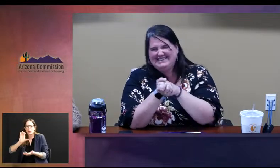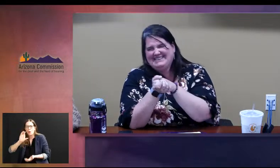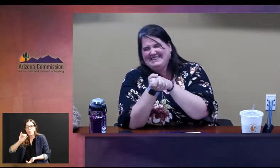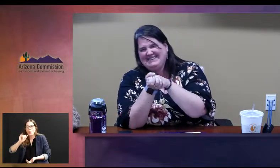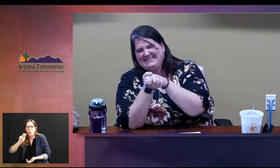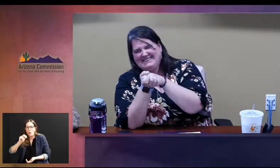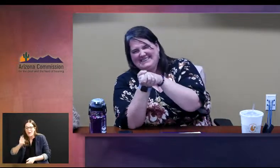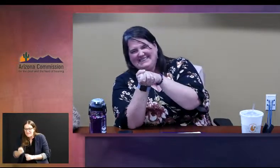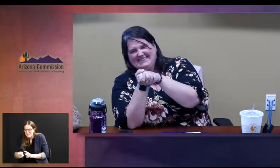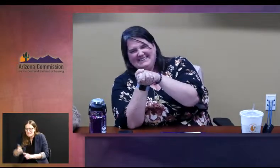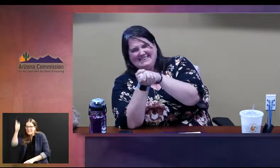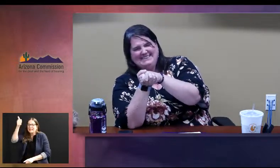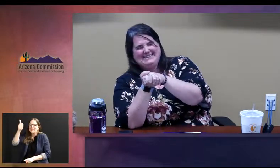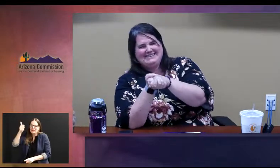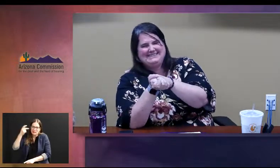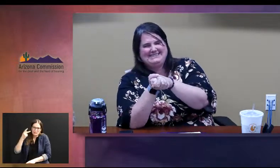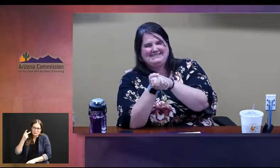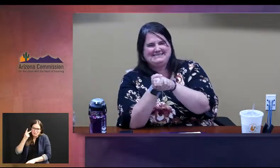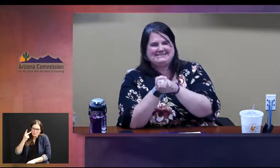laughing in the back there.